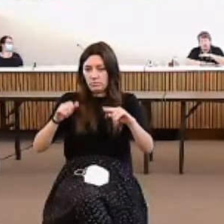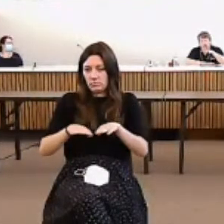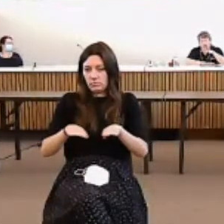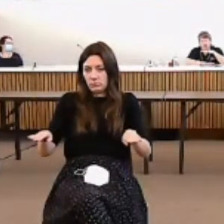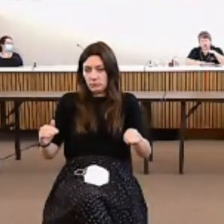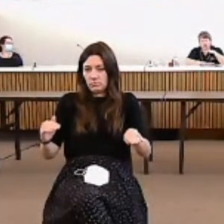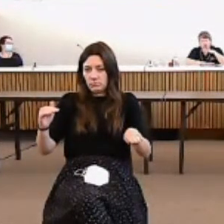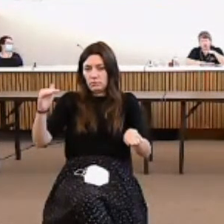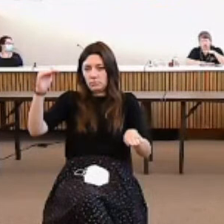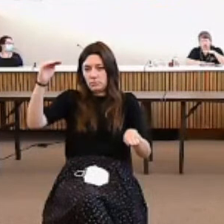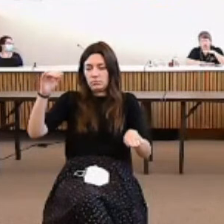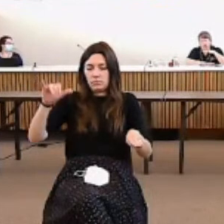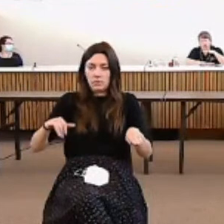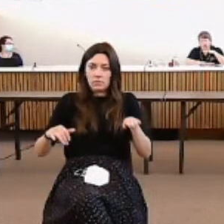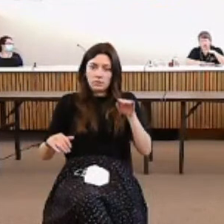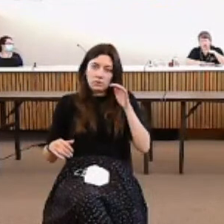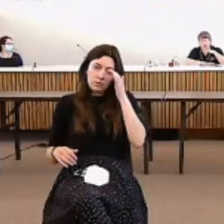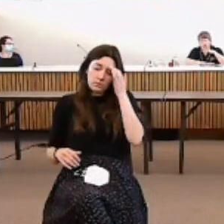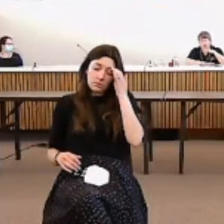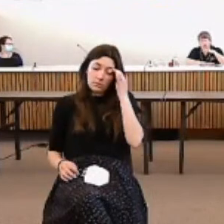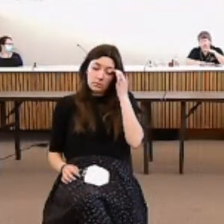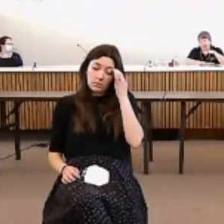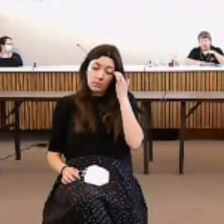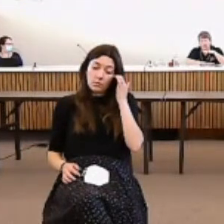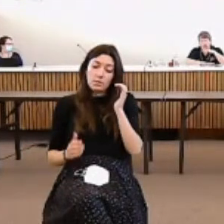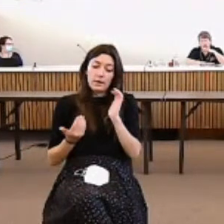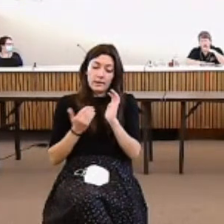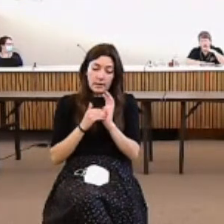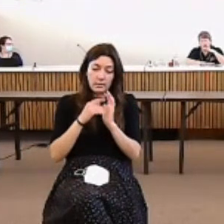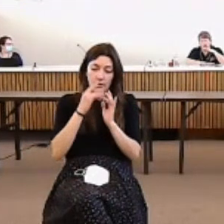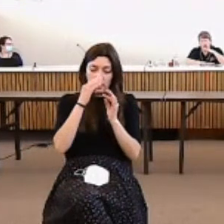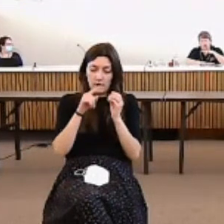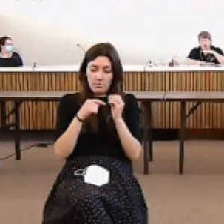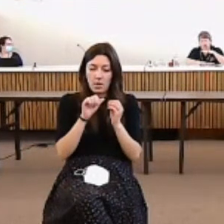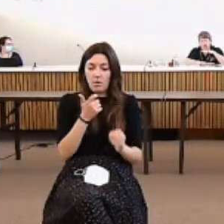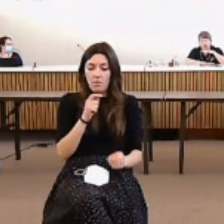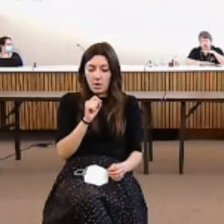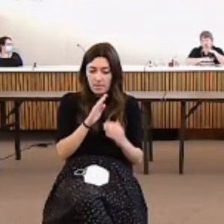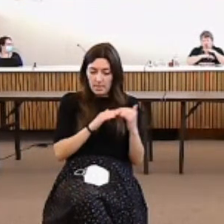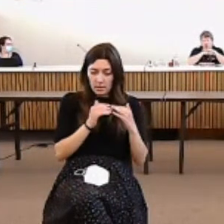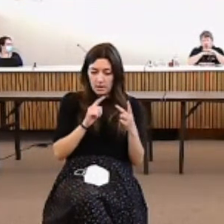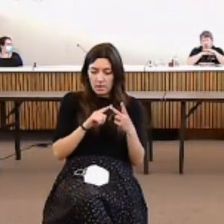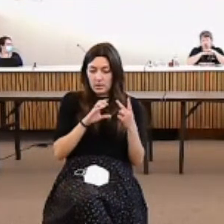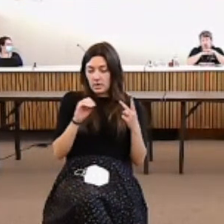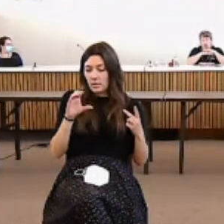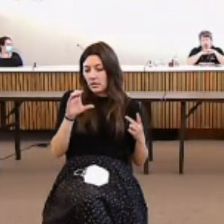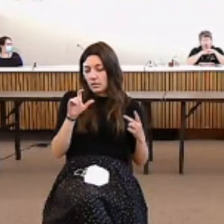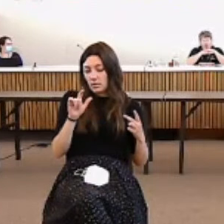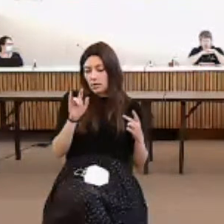So again, going back to the apartment building and the clubhouse,